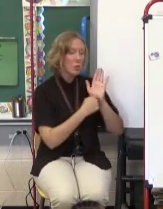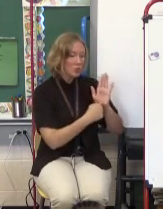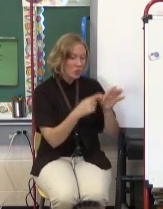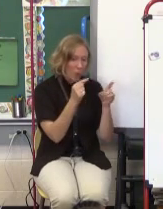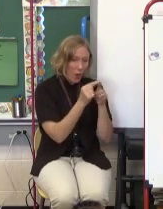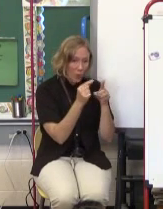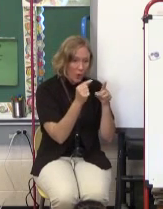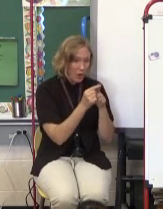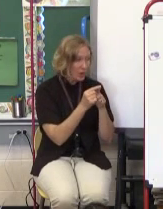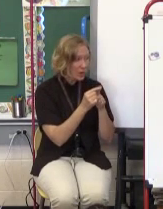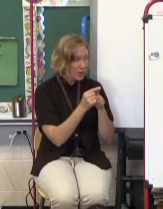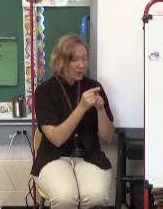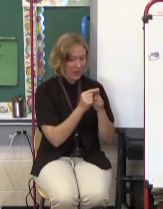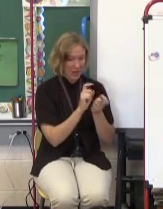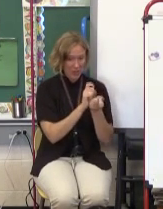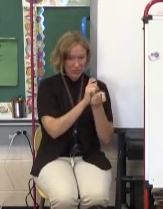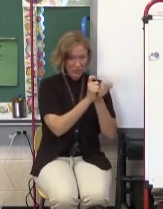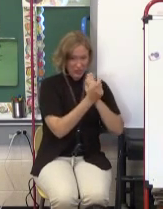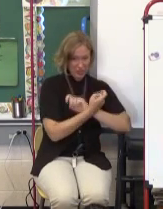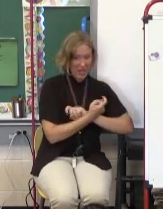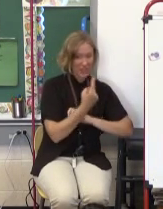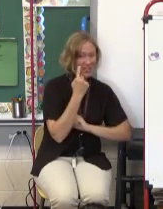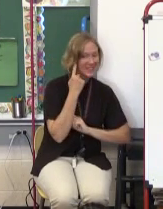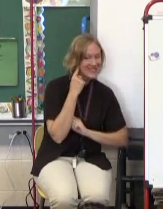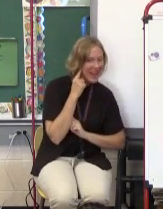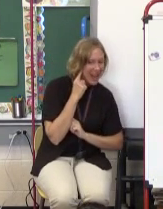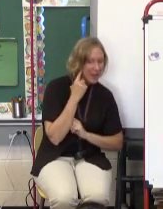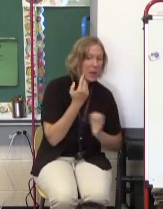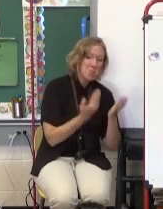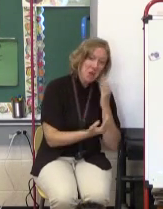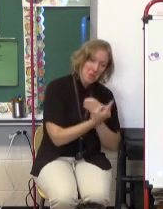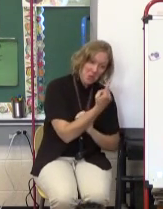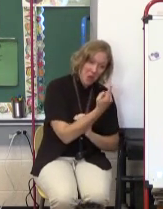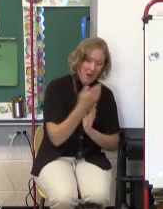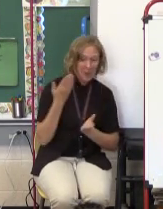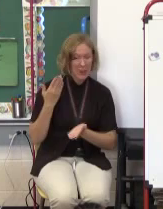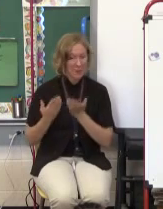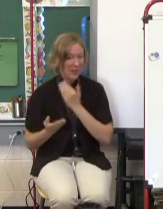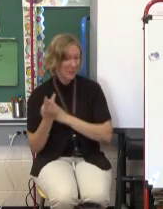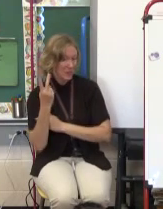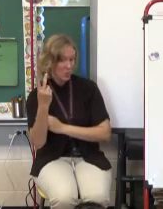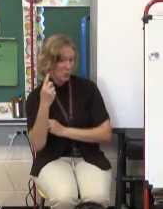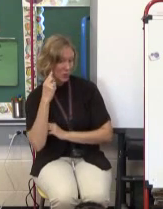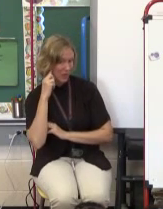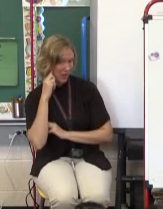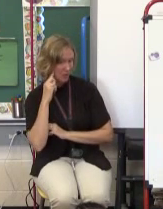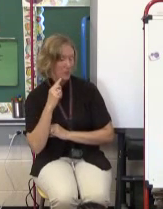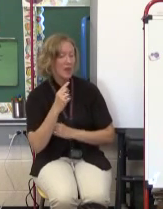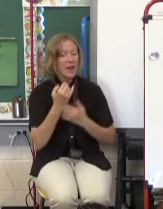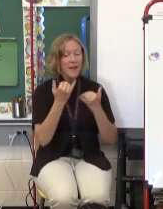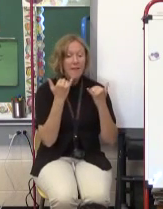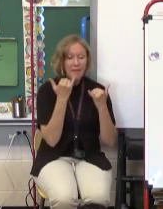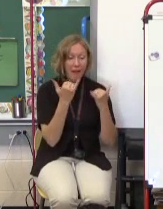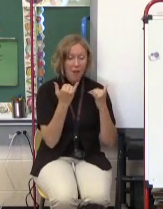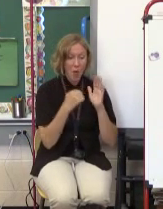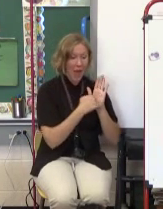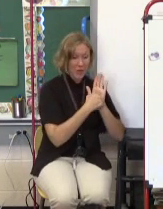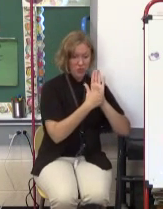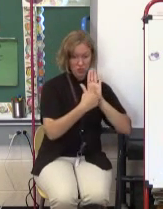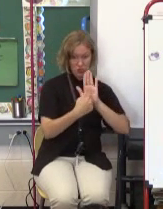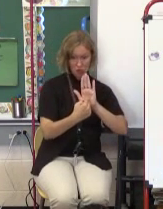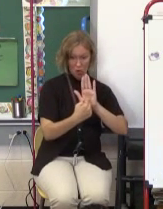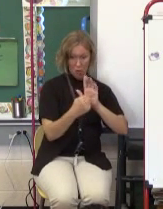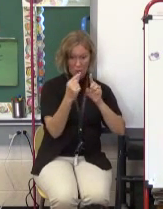we're just switching a sound. So it might be one sound or two sounds. Now, if I'm putting a word up and only